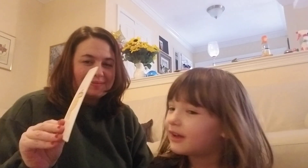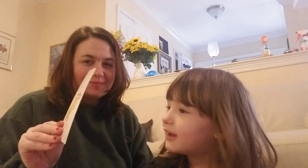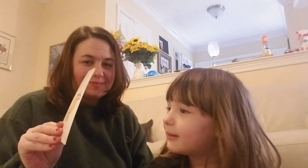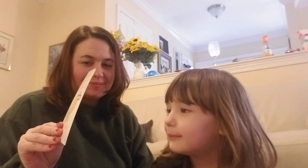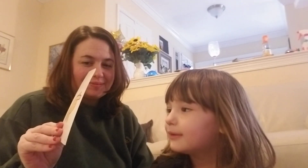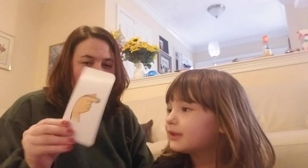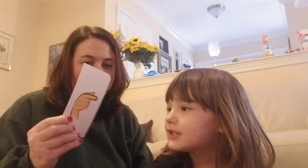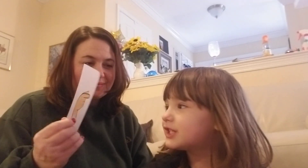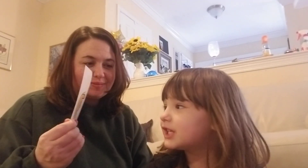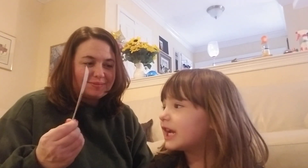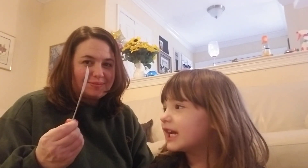G.